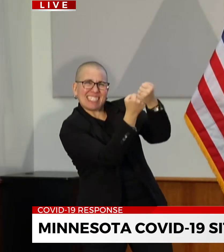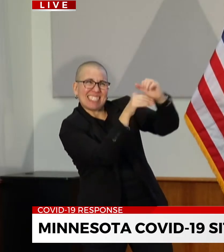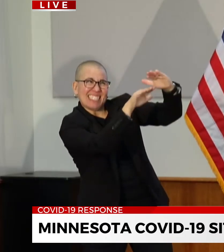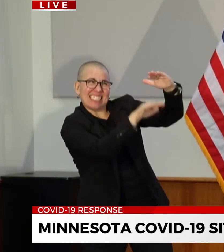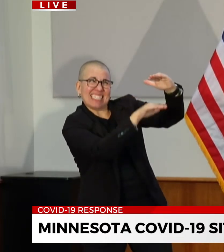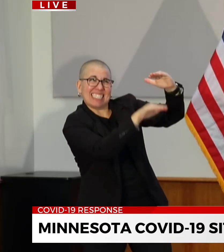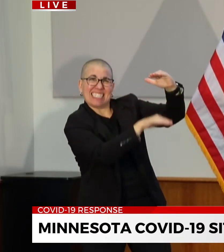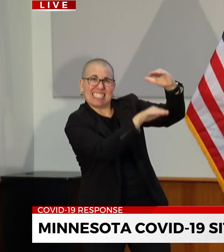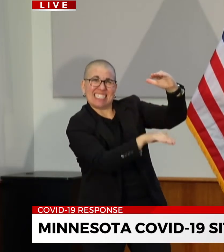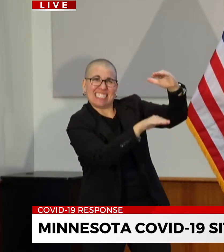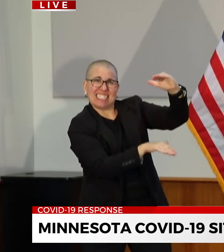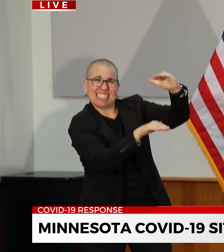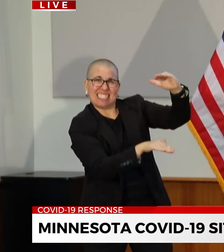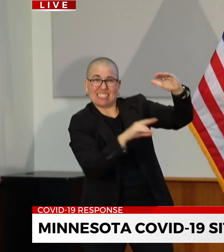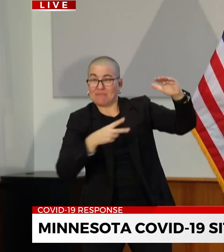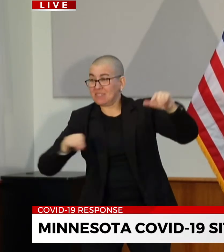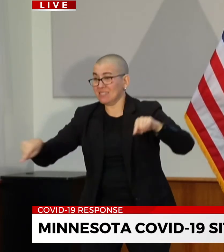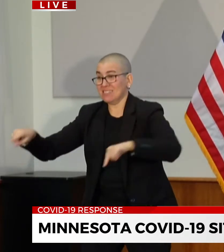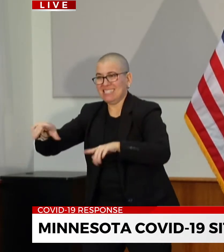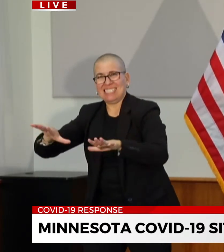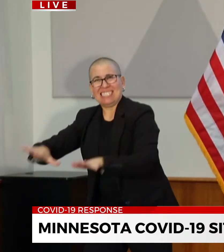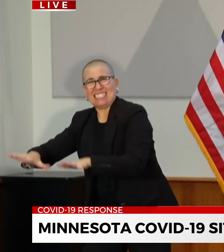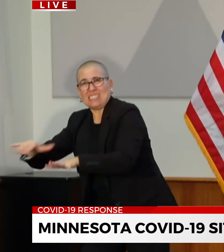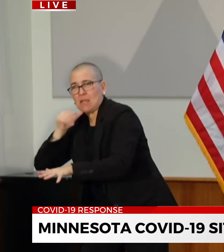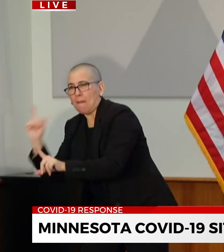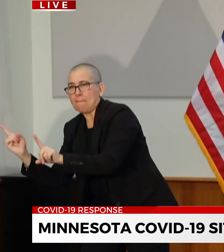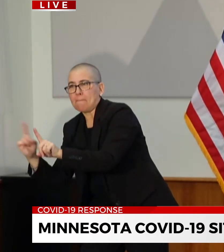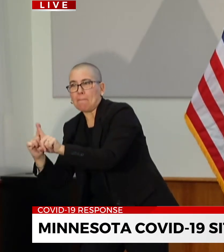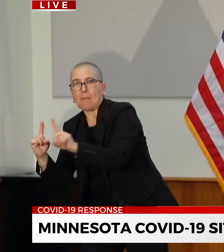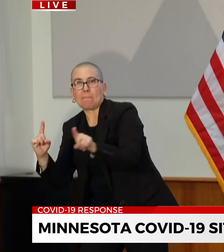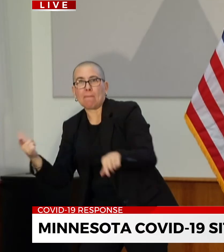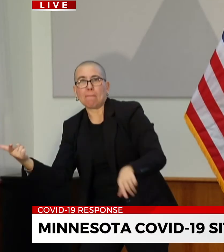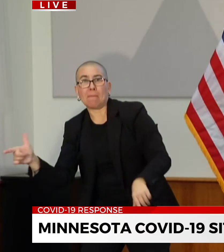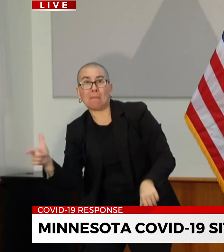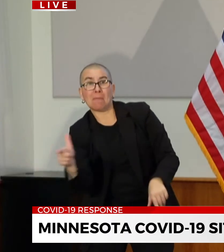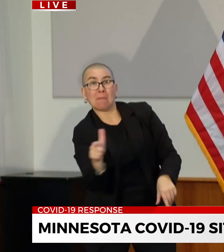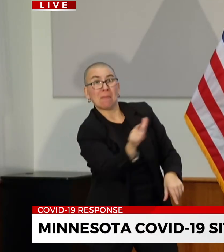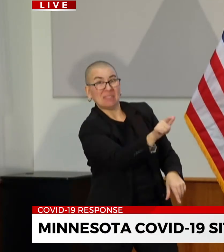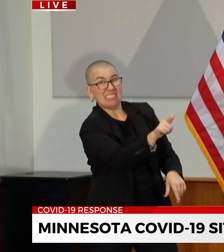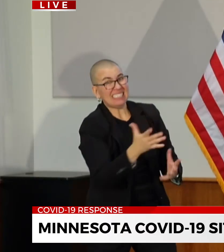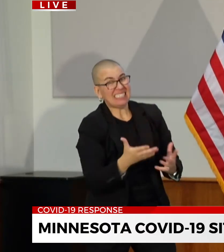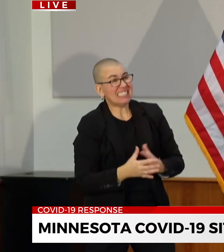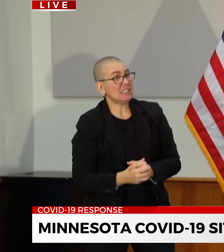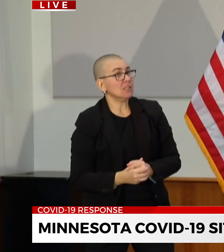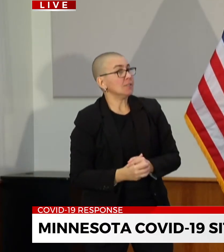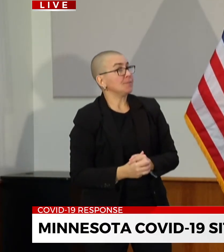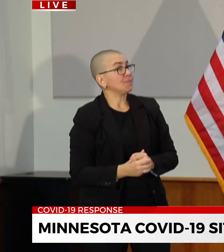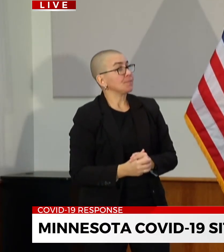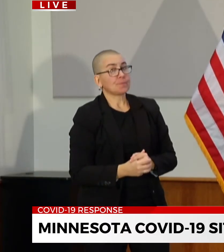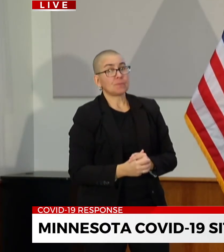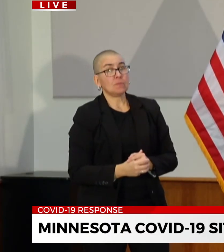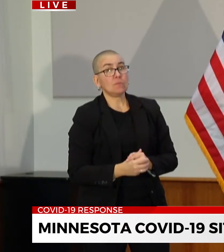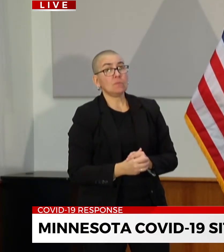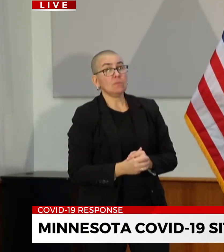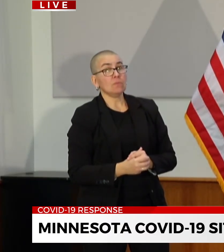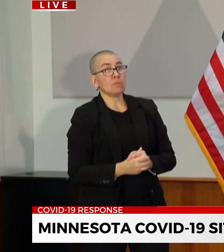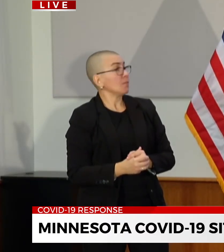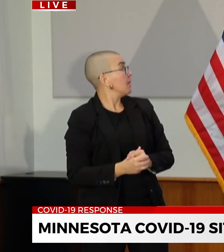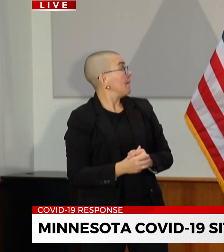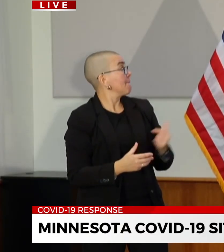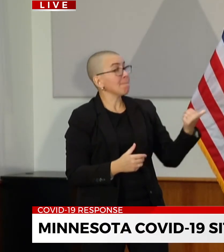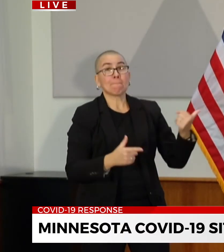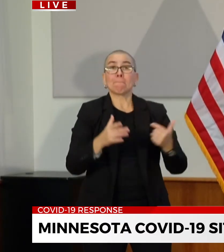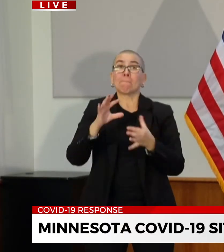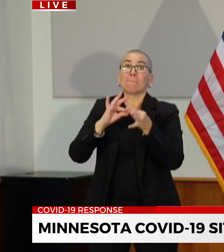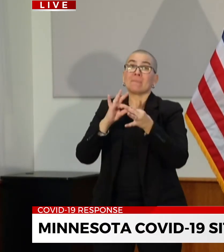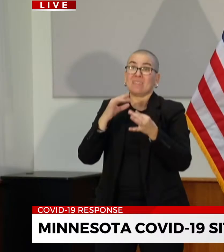these coming weeks, as you've heard from the frontline providers and the leaders of these systems. And as they've also said, and several